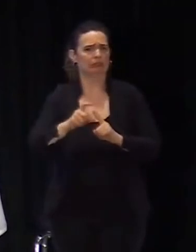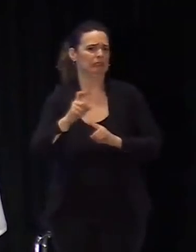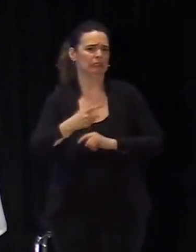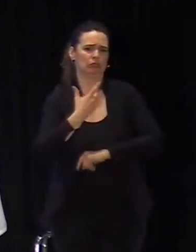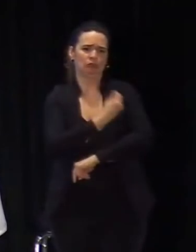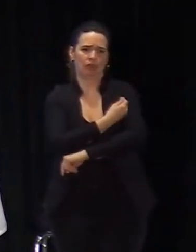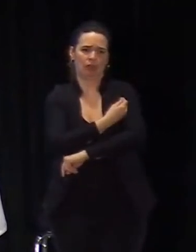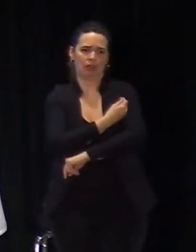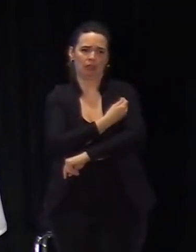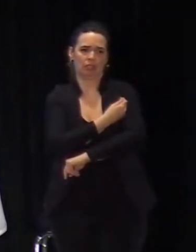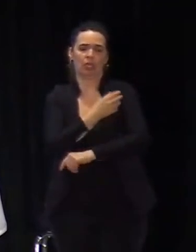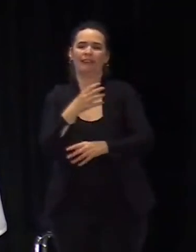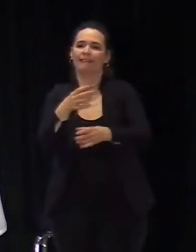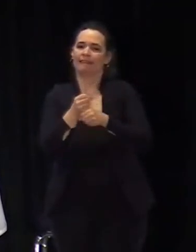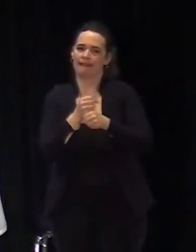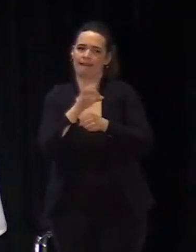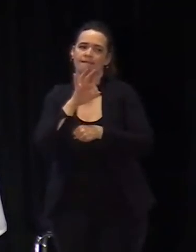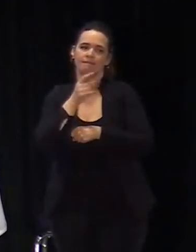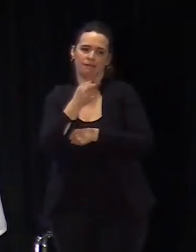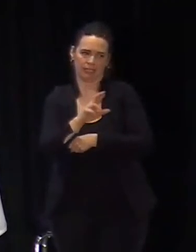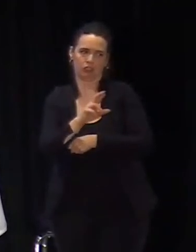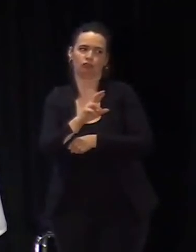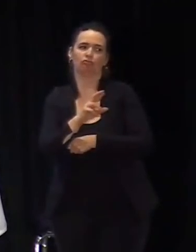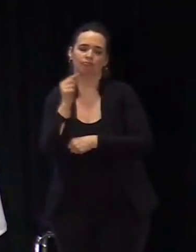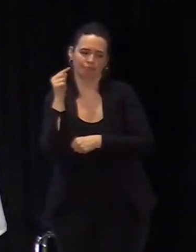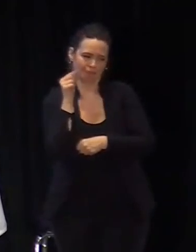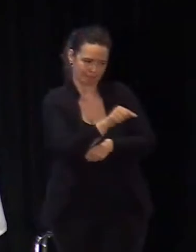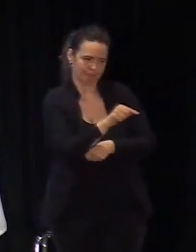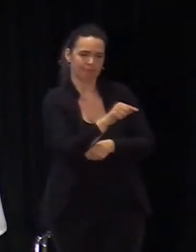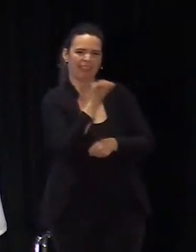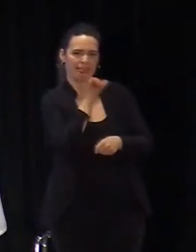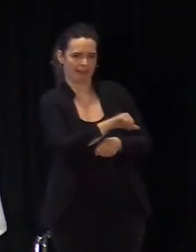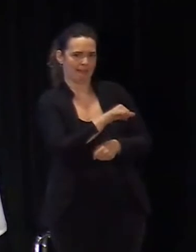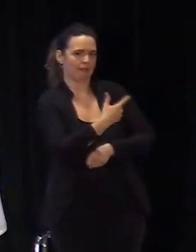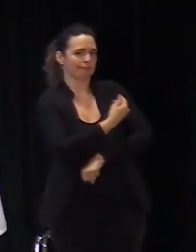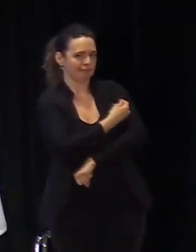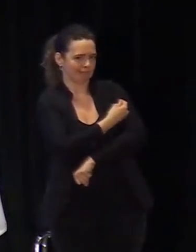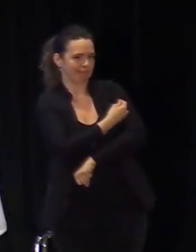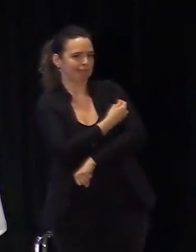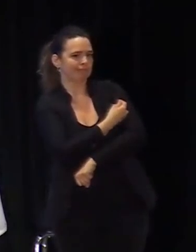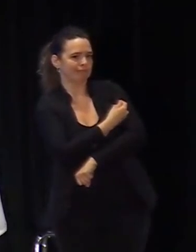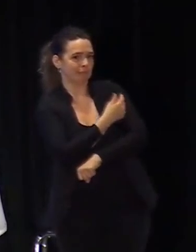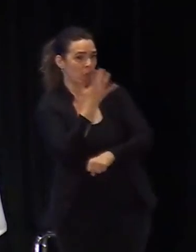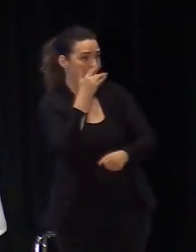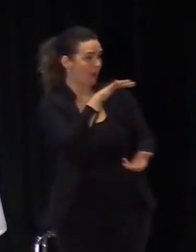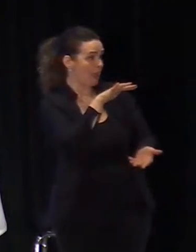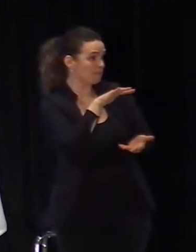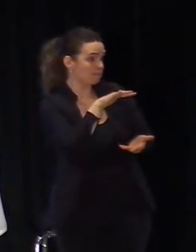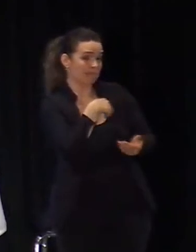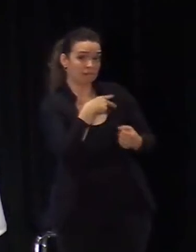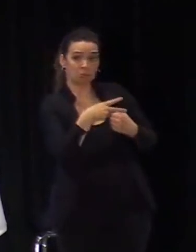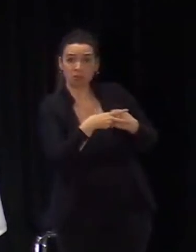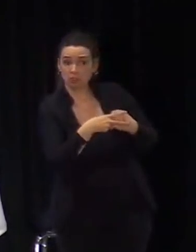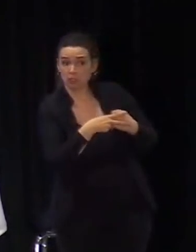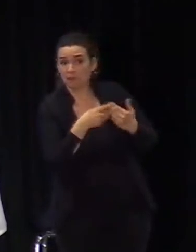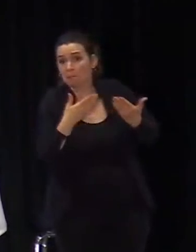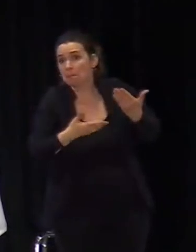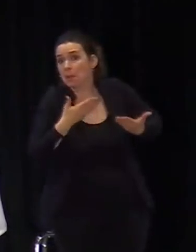some Pfizer because hospitals did have Pfizer, but we'll find out again later this